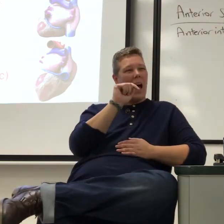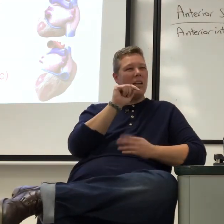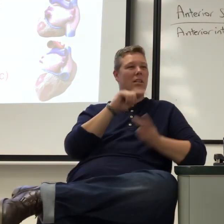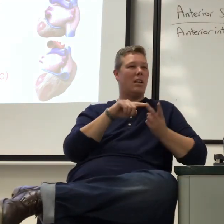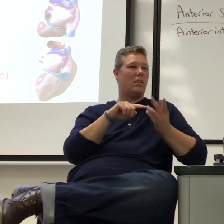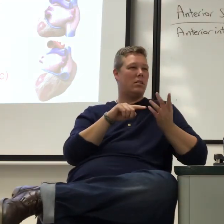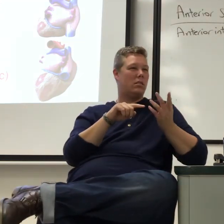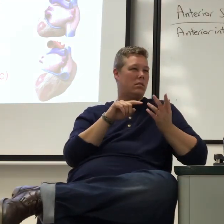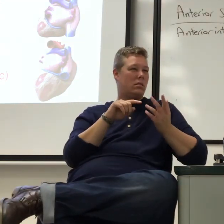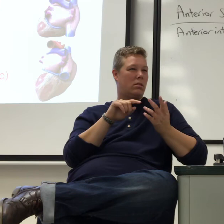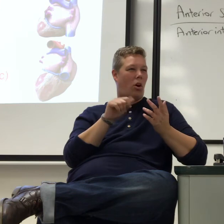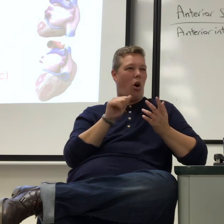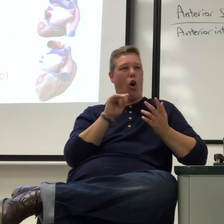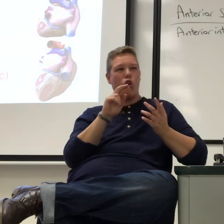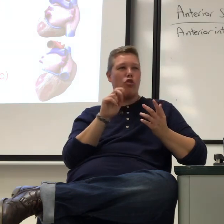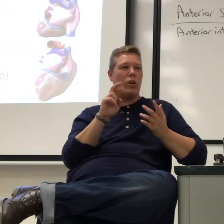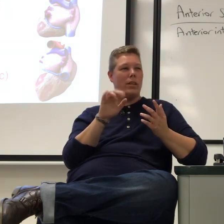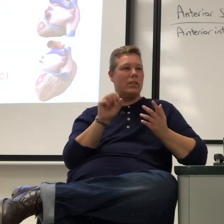and